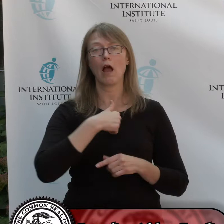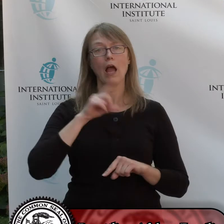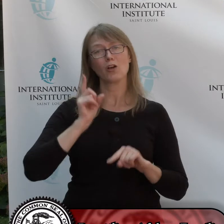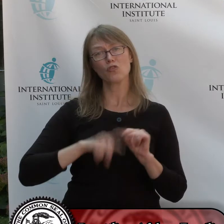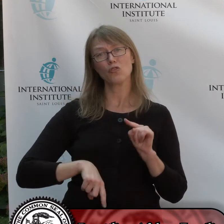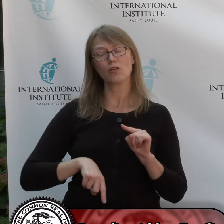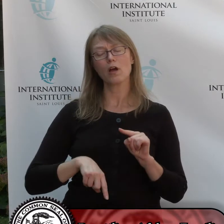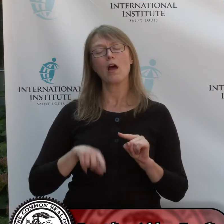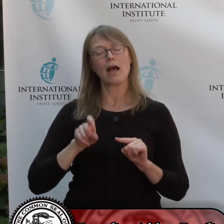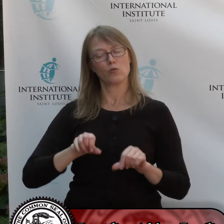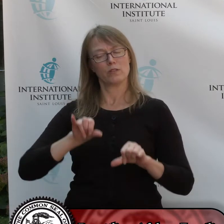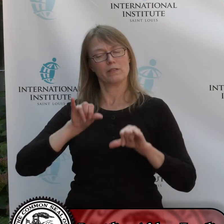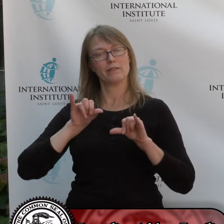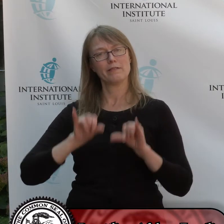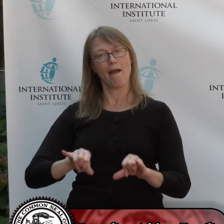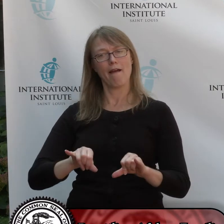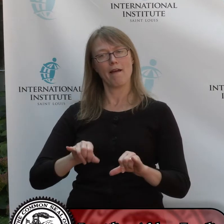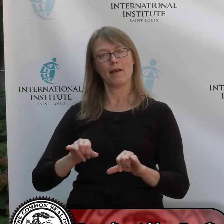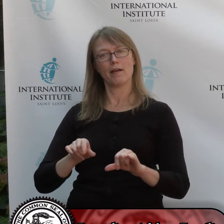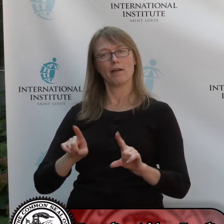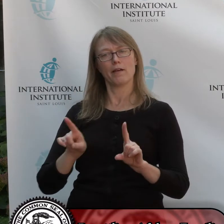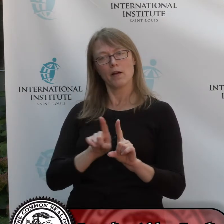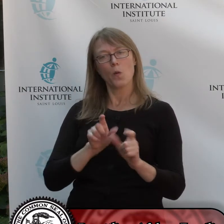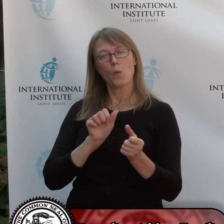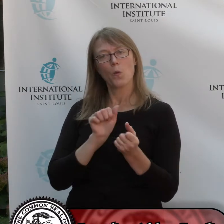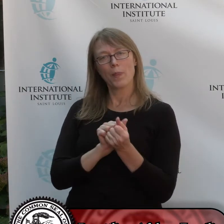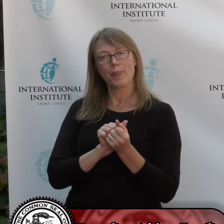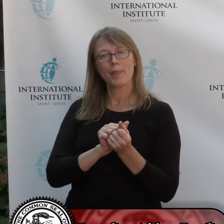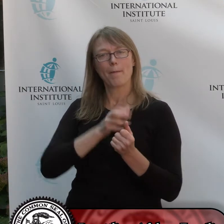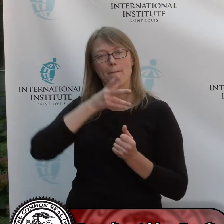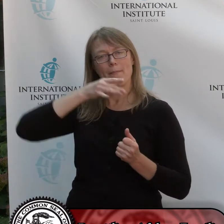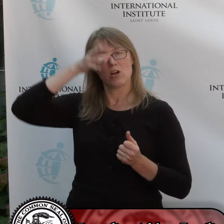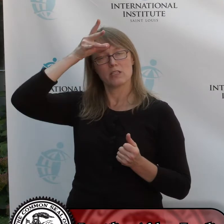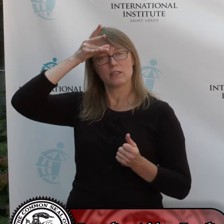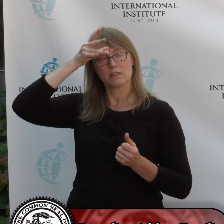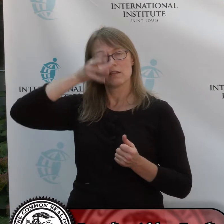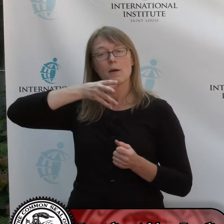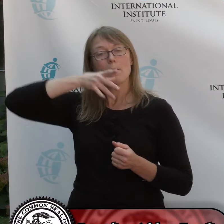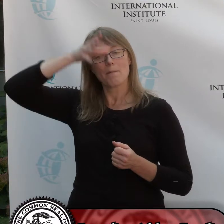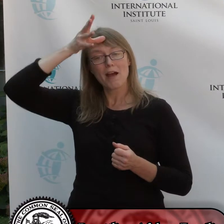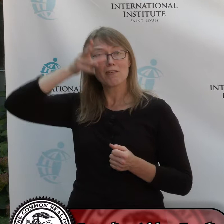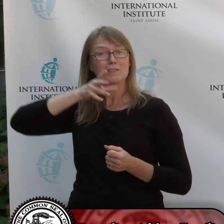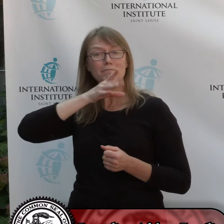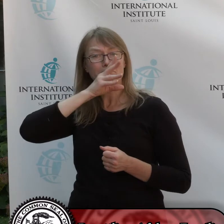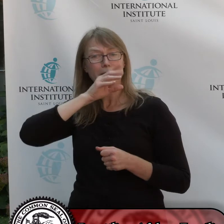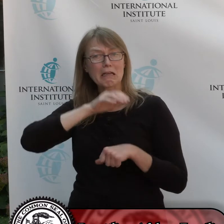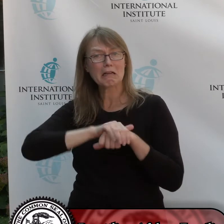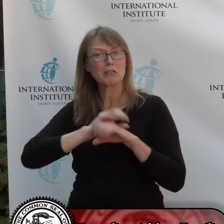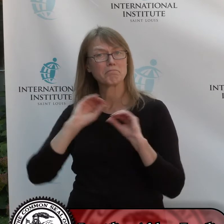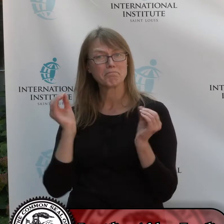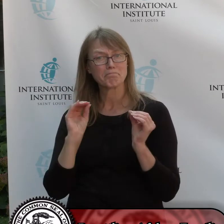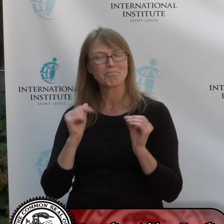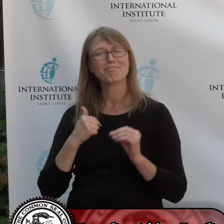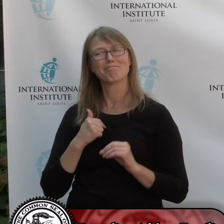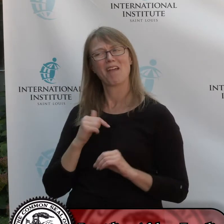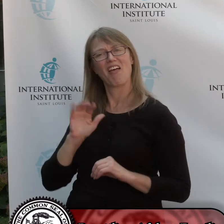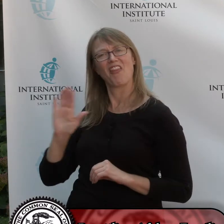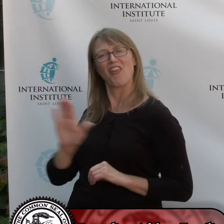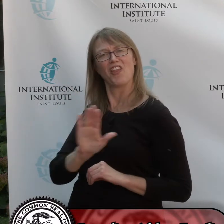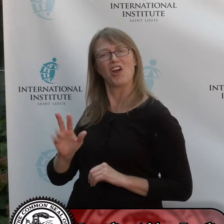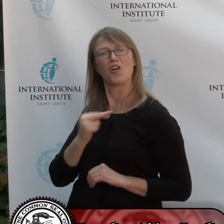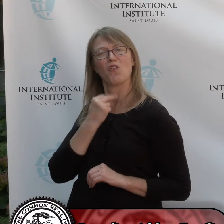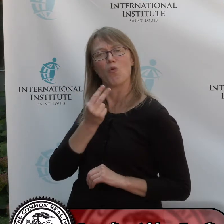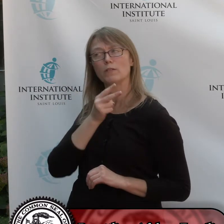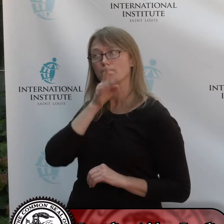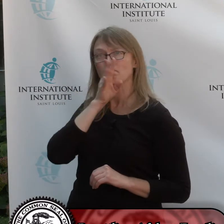my parents because my parents didn't speak English and I was their voice. So luckily for me, St. Louis has a lot of good